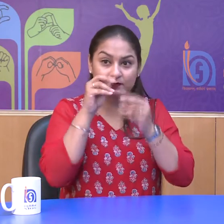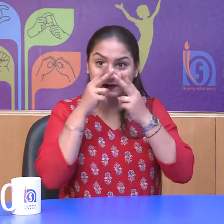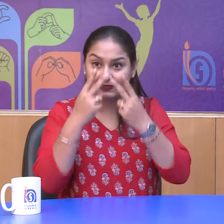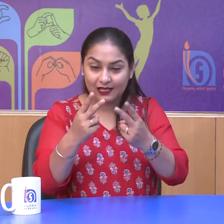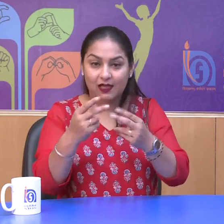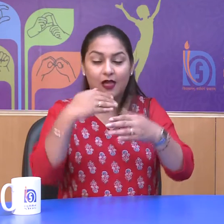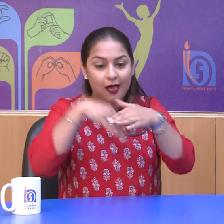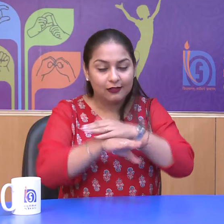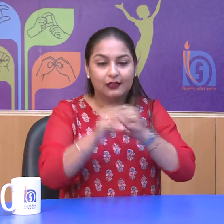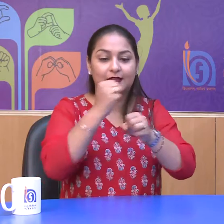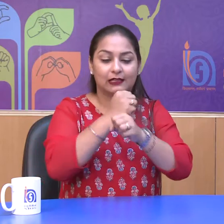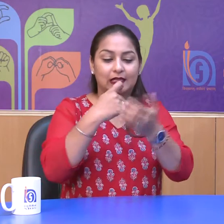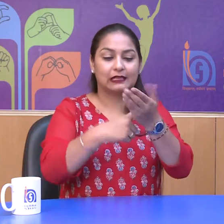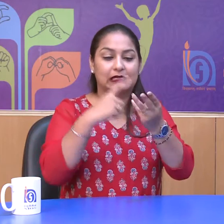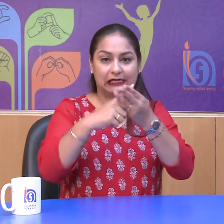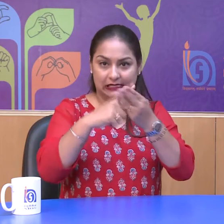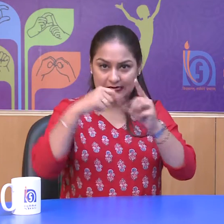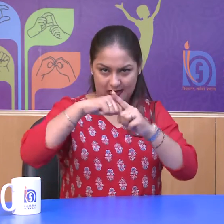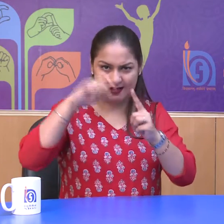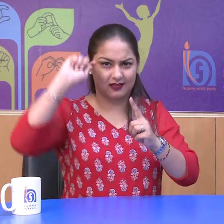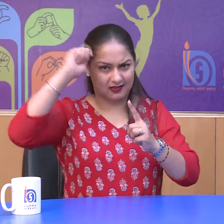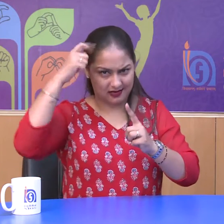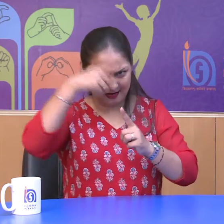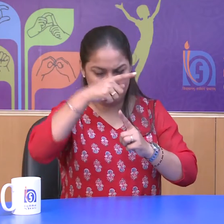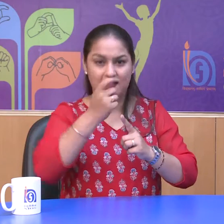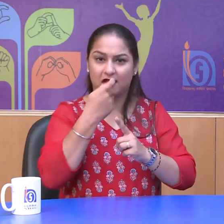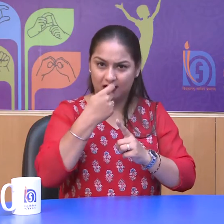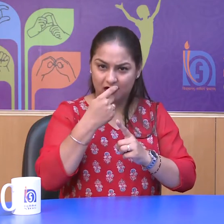Greek and Indian medicines during the medieval period.